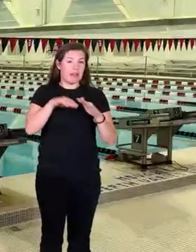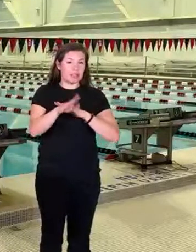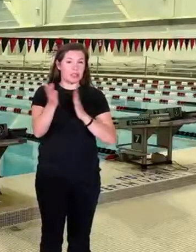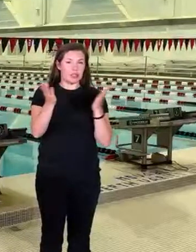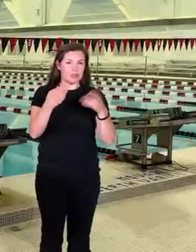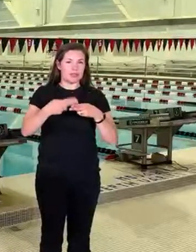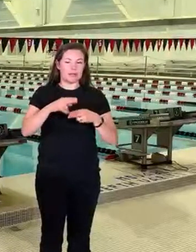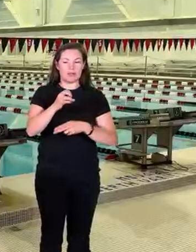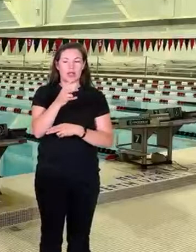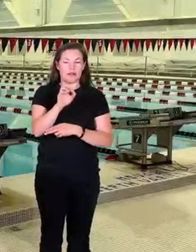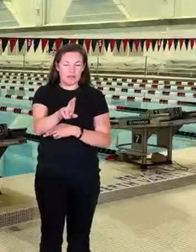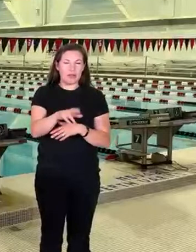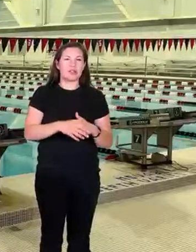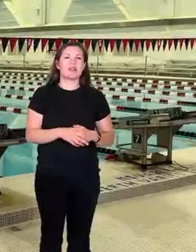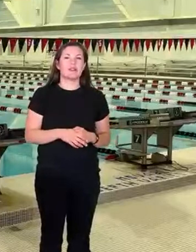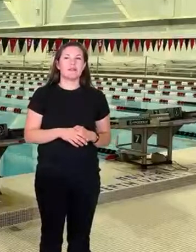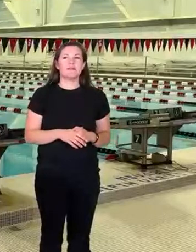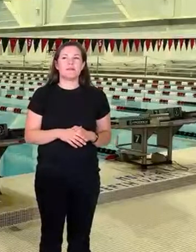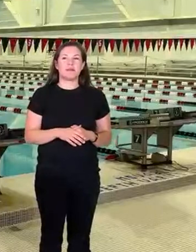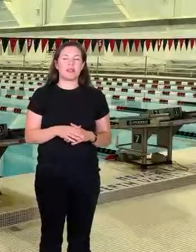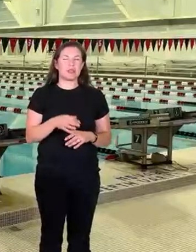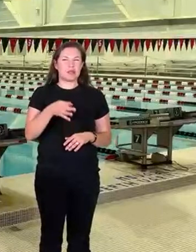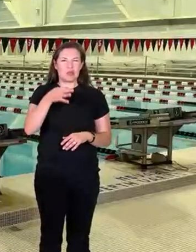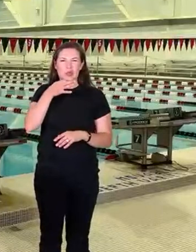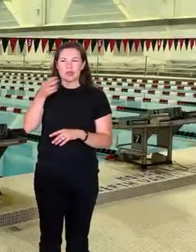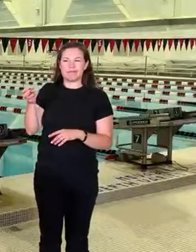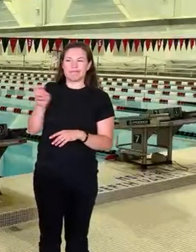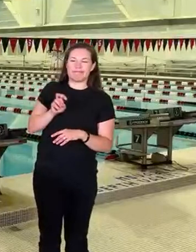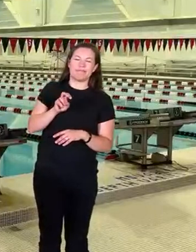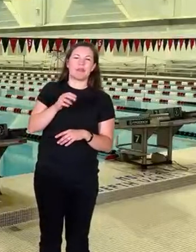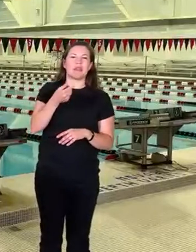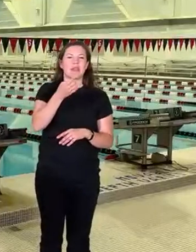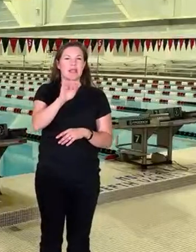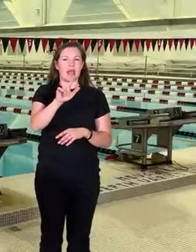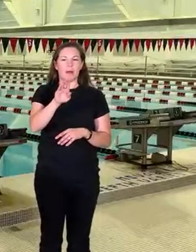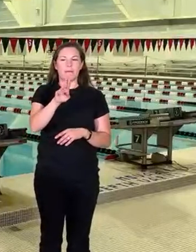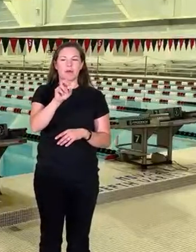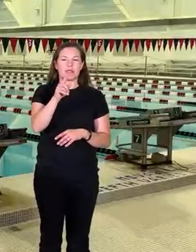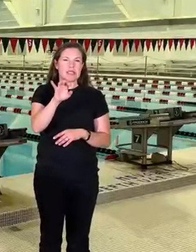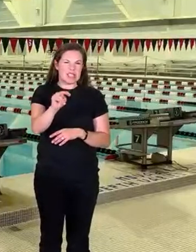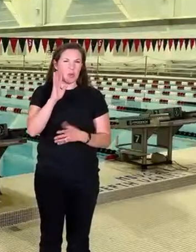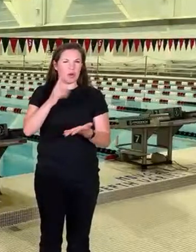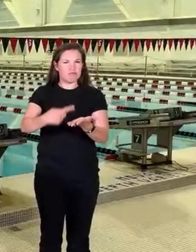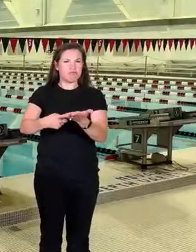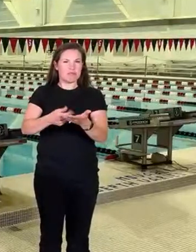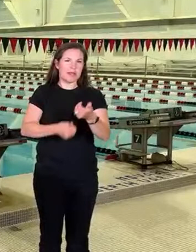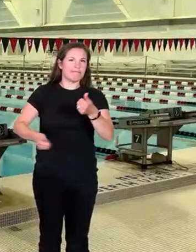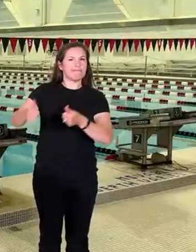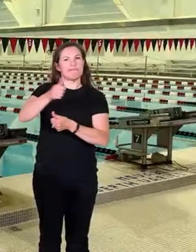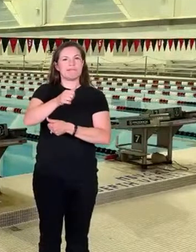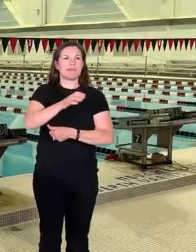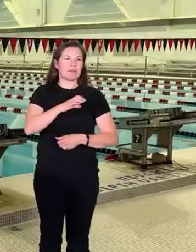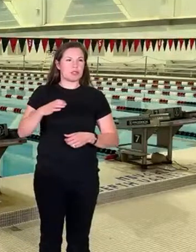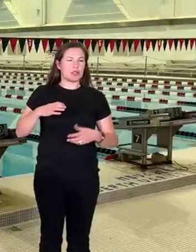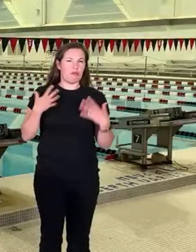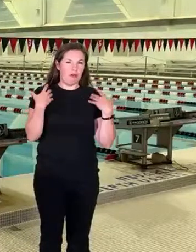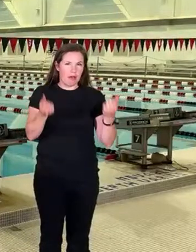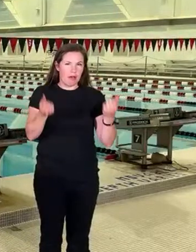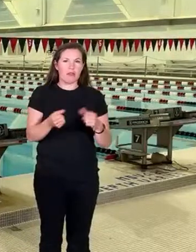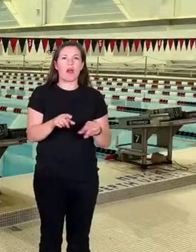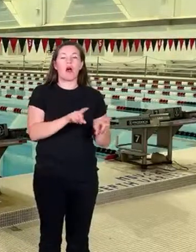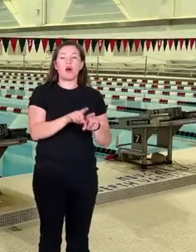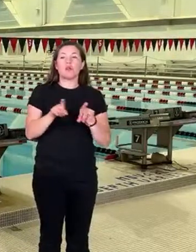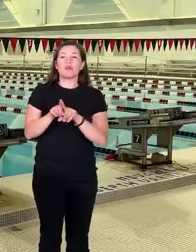Services. Of course, you'll hear very soon from our Commissioner of Health, Dr. Gale Burstein, and we're also joined by the Director of the Environmental Health Division,